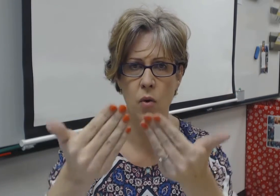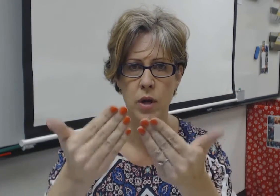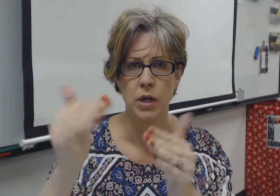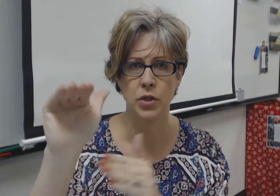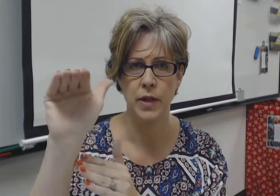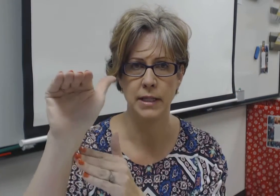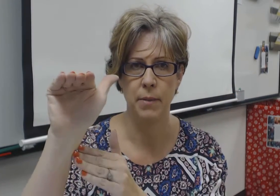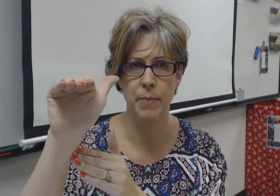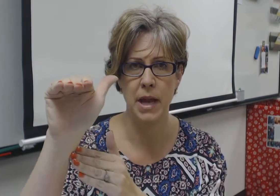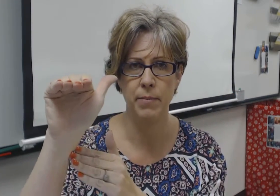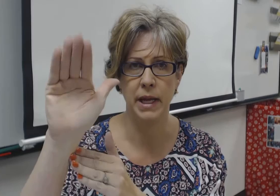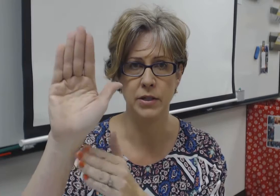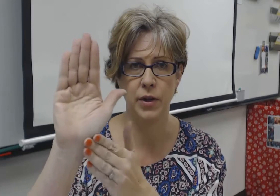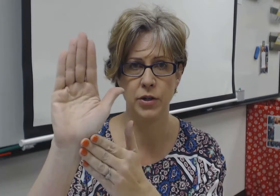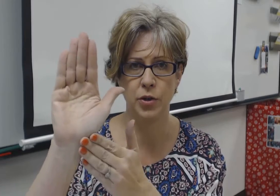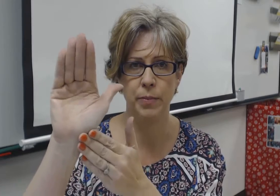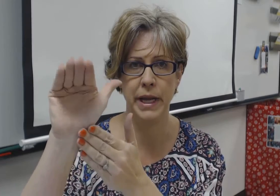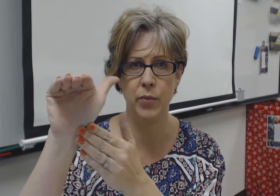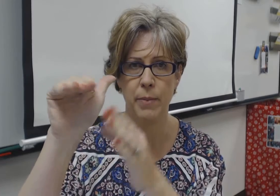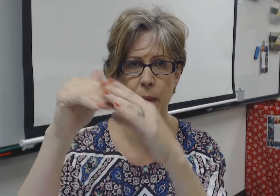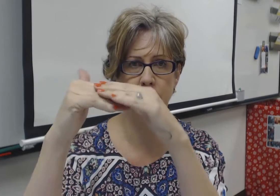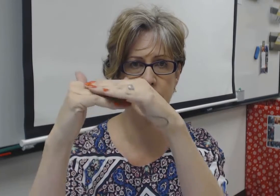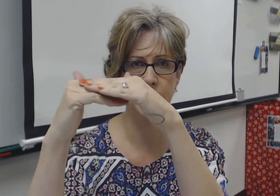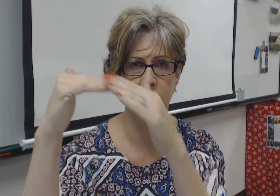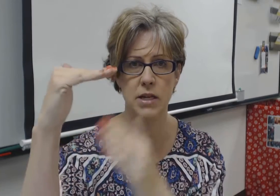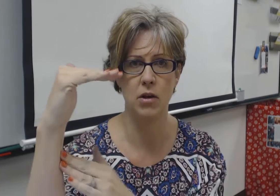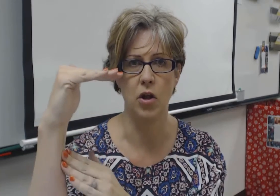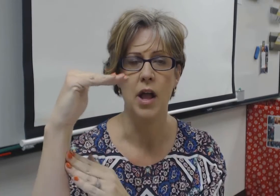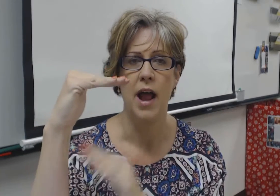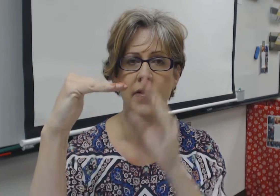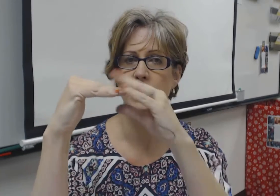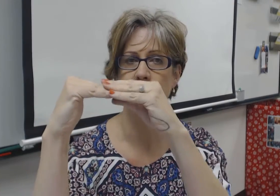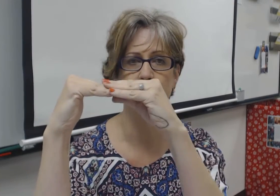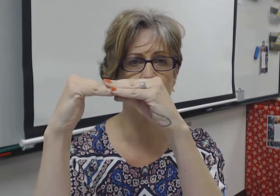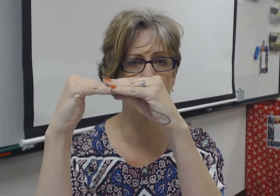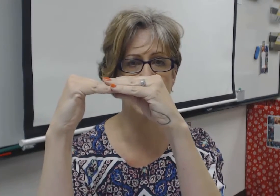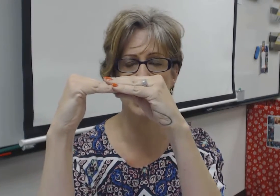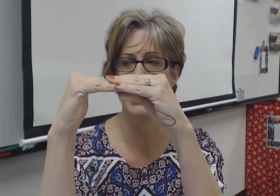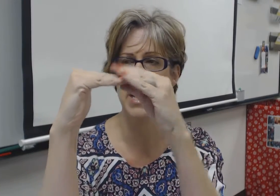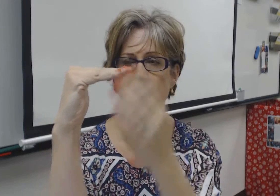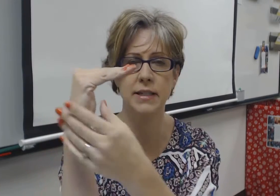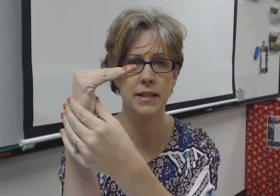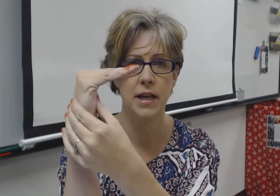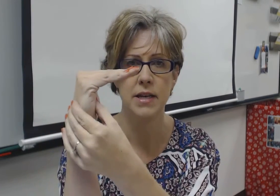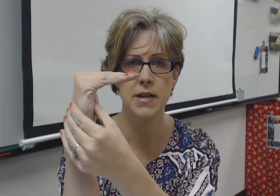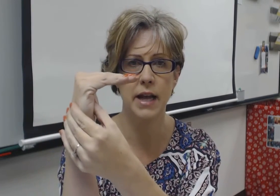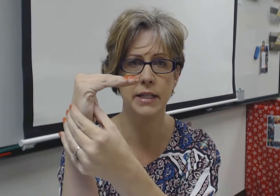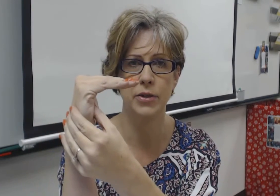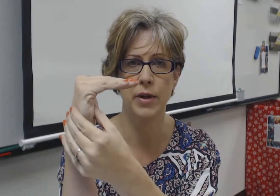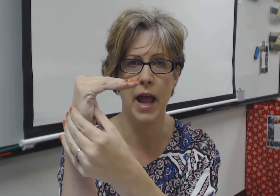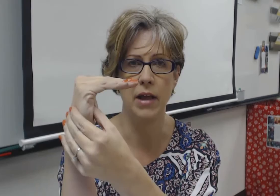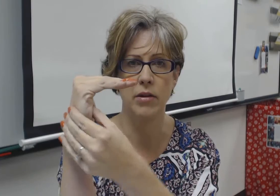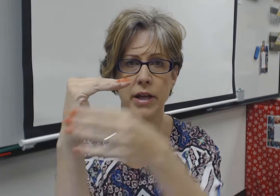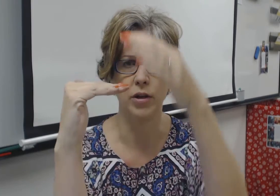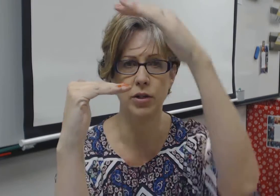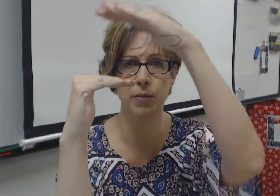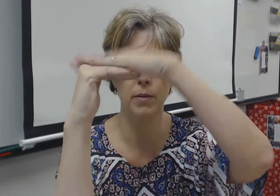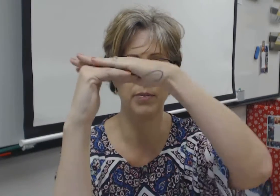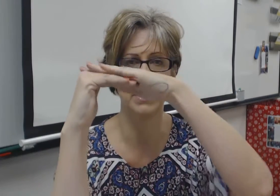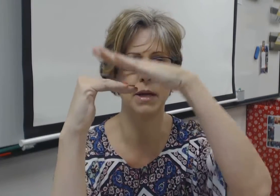how. So that's a bent B. So here's your B, and we bend it at this knuckle. And this should be a nice 90-degree angle here. You should be able to put